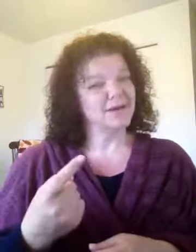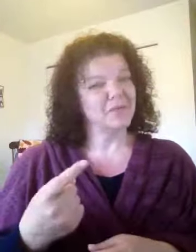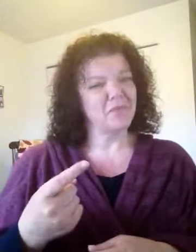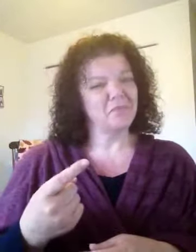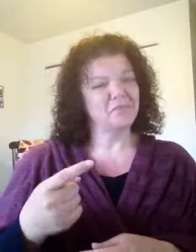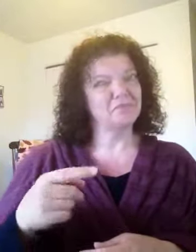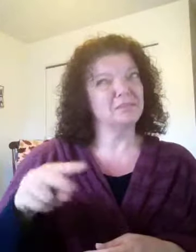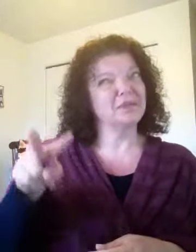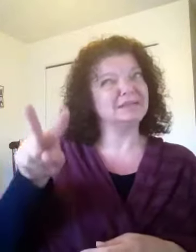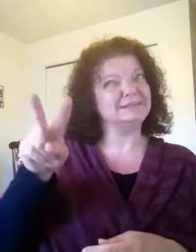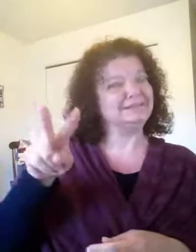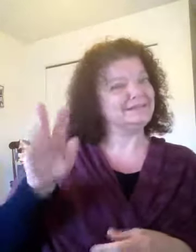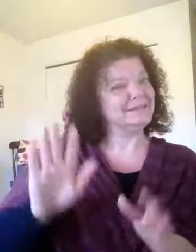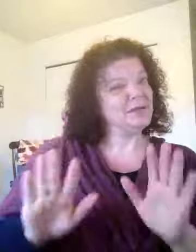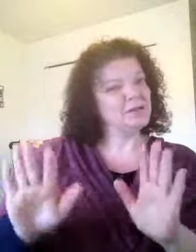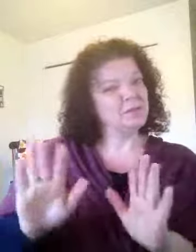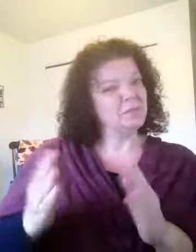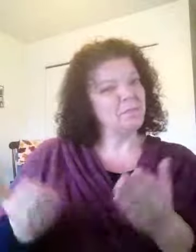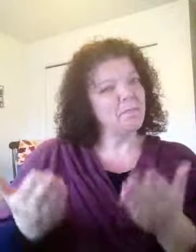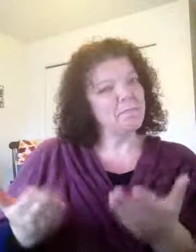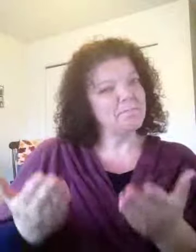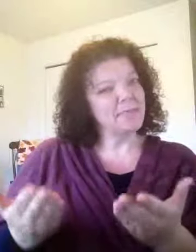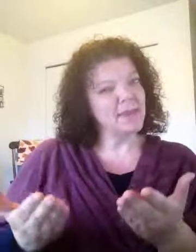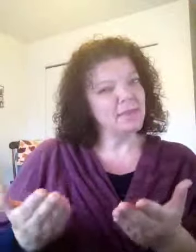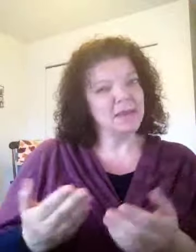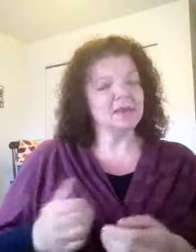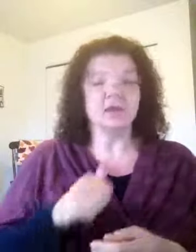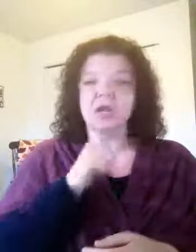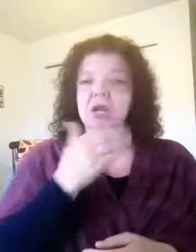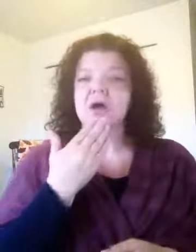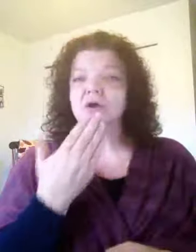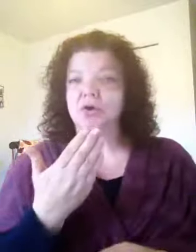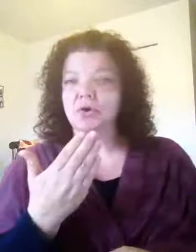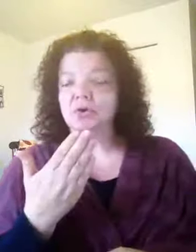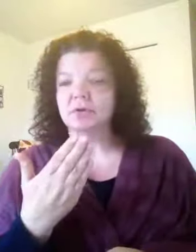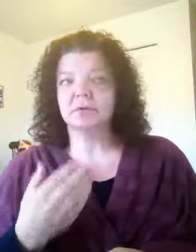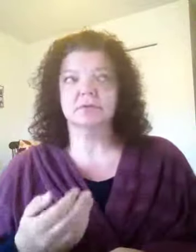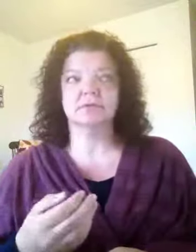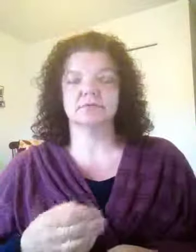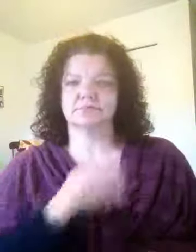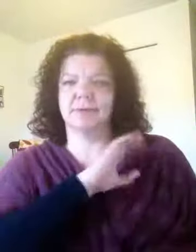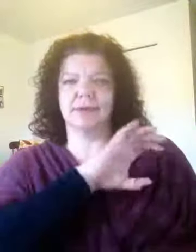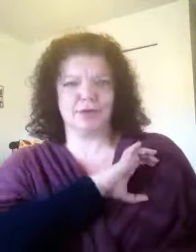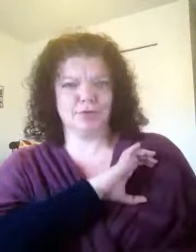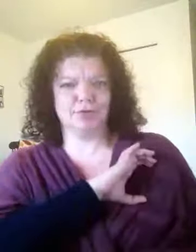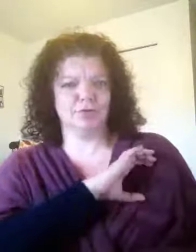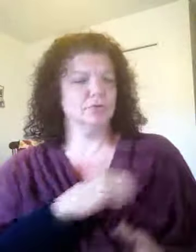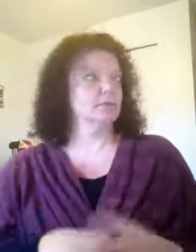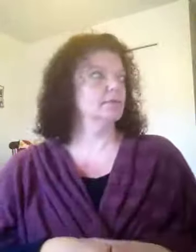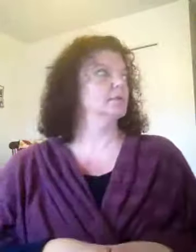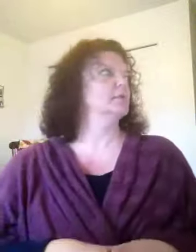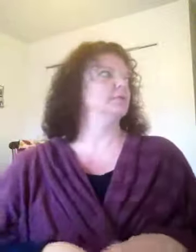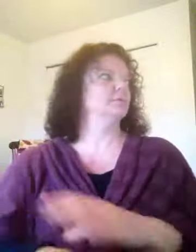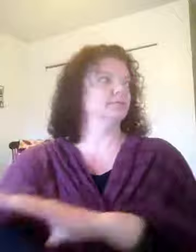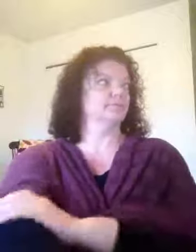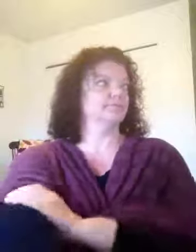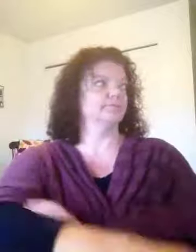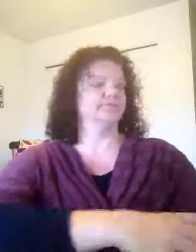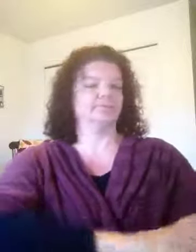arrested? Good idea. When we read the event, we thought, ooh, that's crazy. And when you read some of the women's suffrage books, you'll read a little bit about some of the things